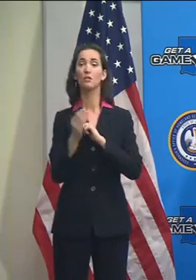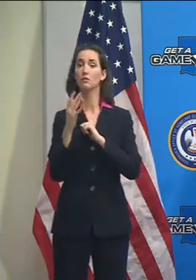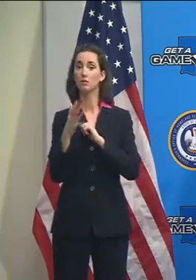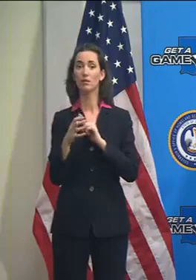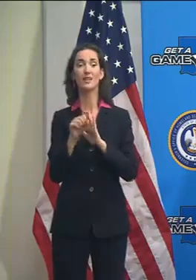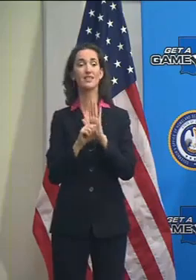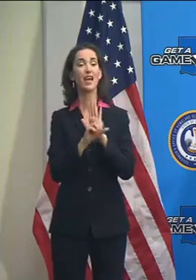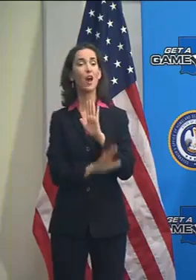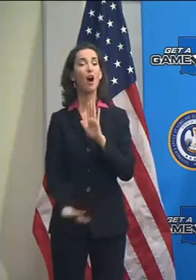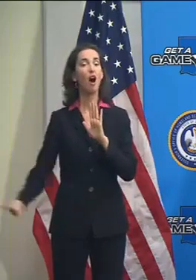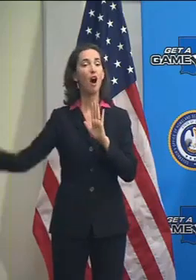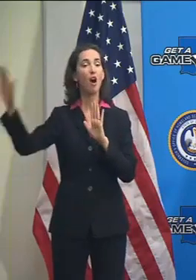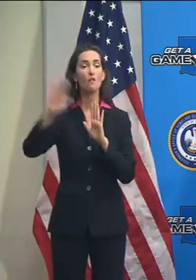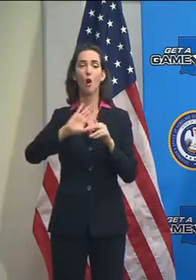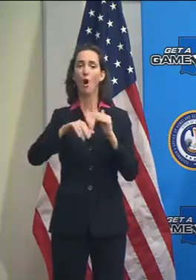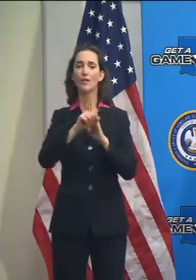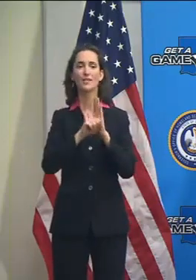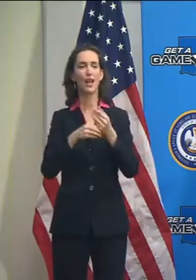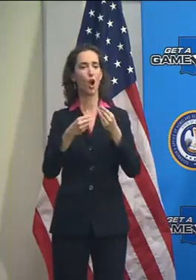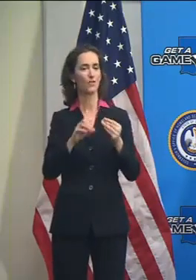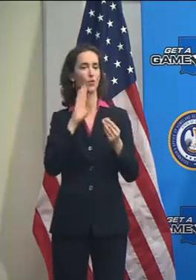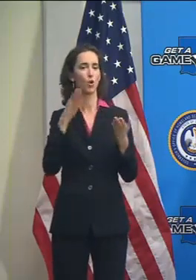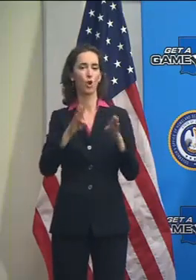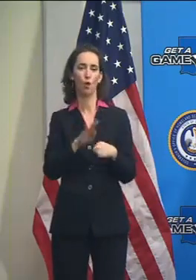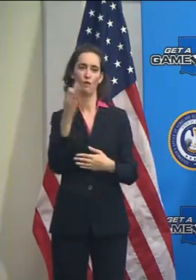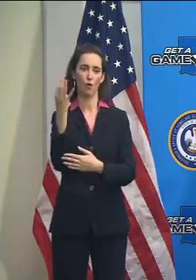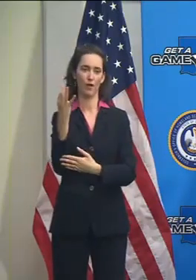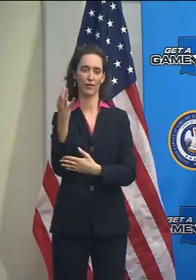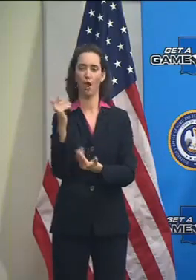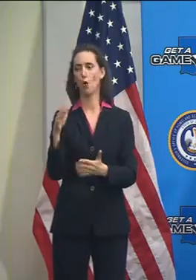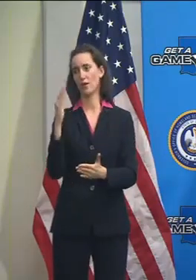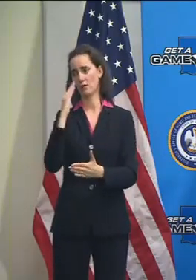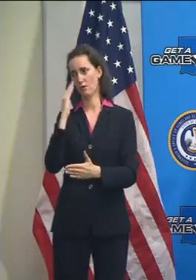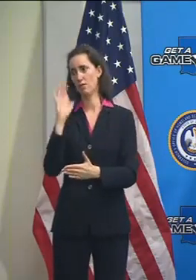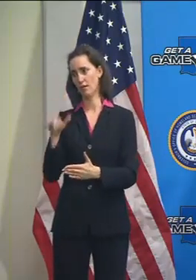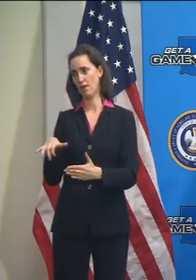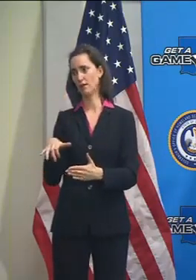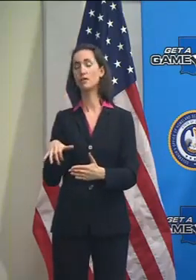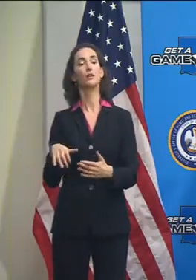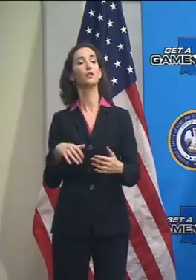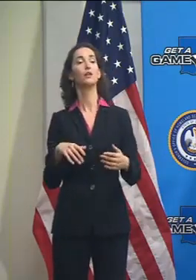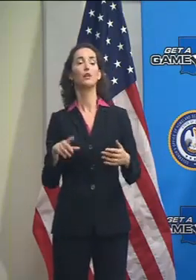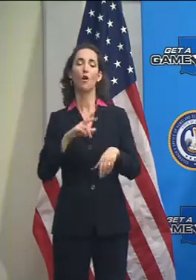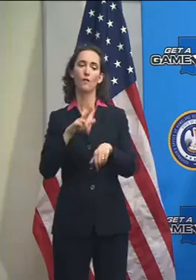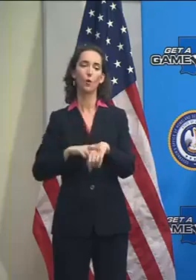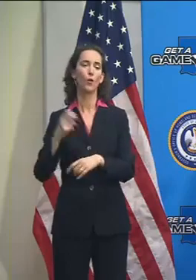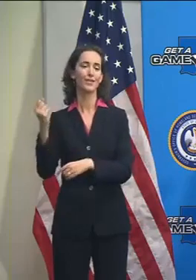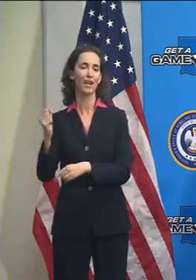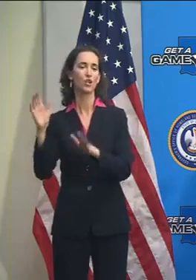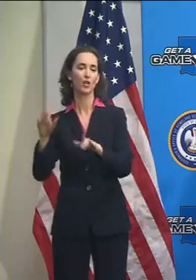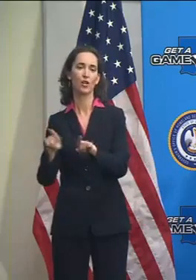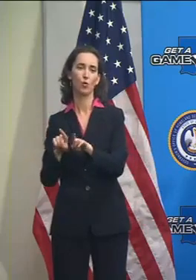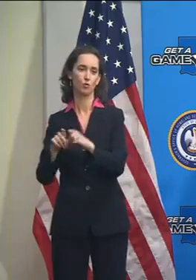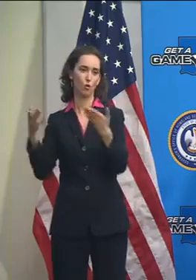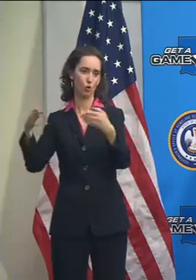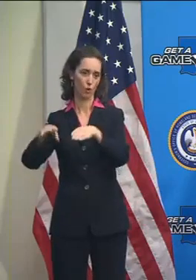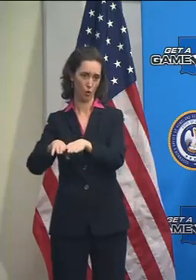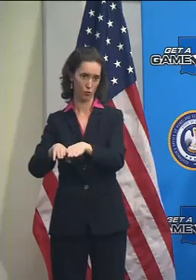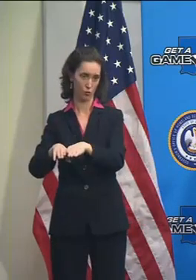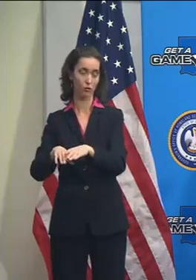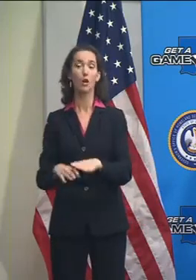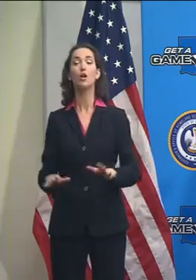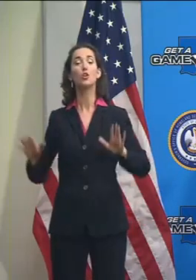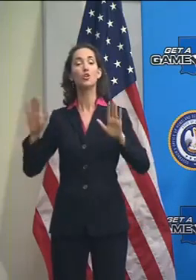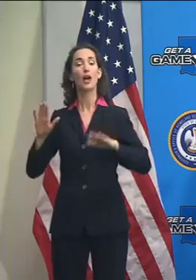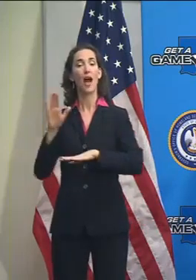closed statewide on Friday. We know that already, and obviously they'll be closed Saturday and Sunday as well. We will reassess